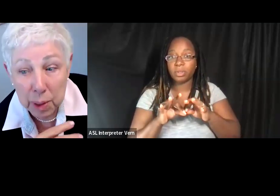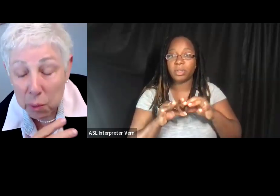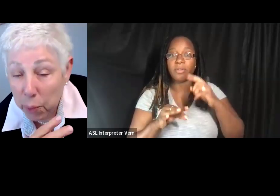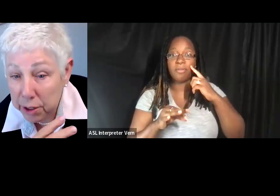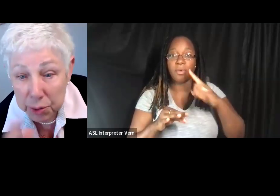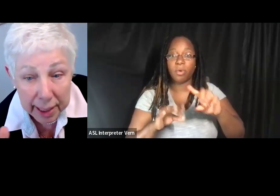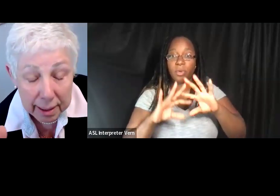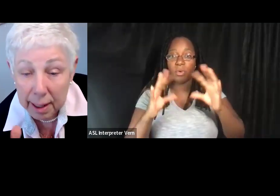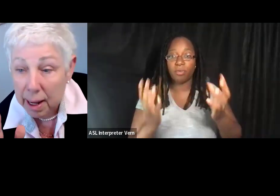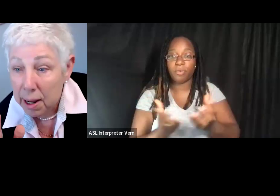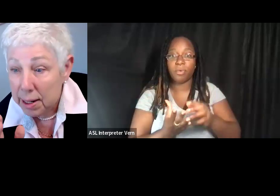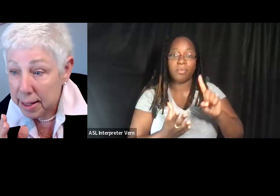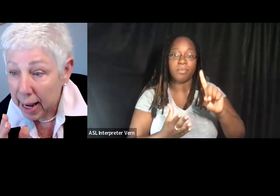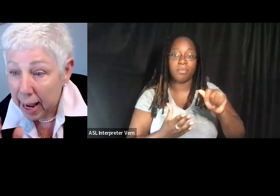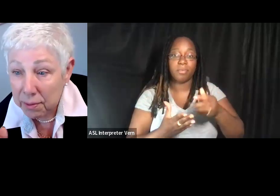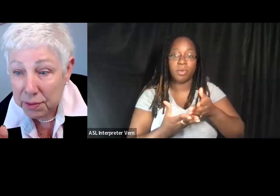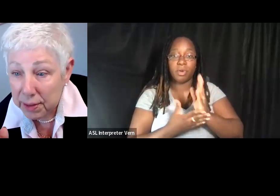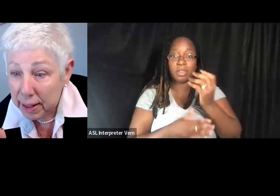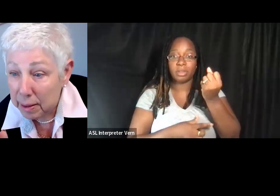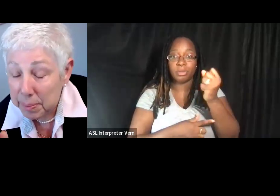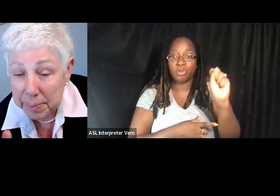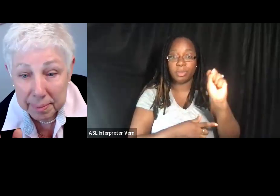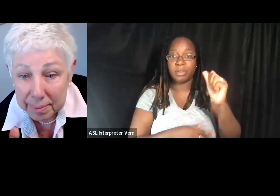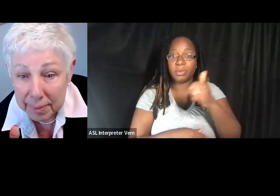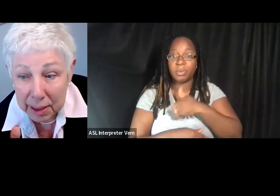rights movement. We do need to have,